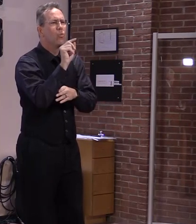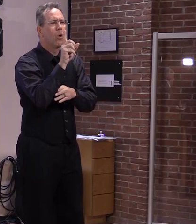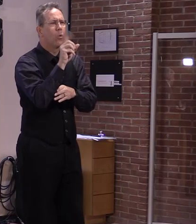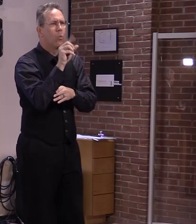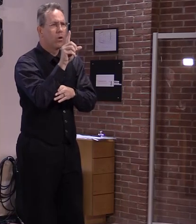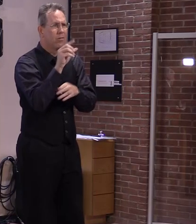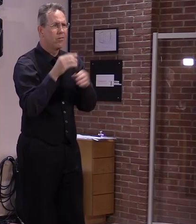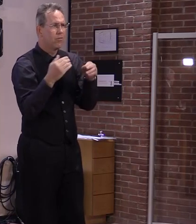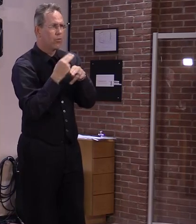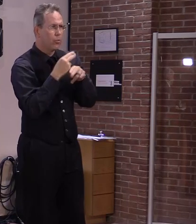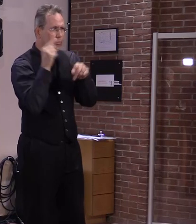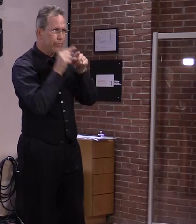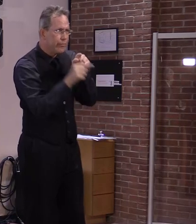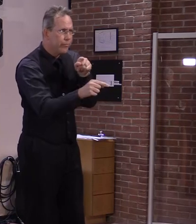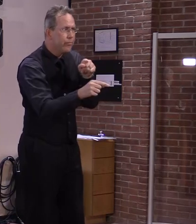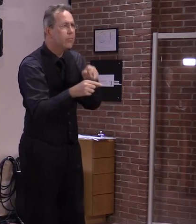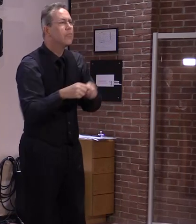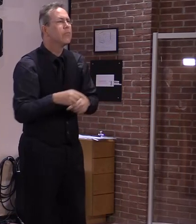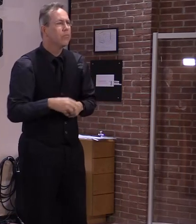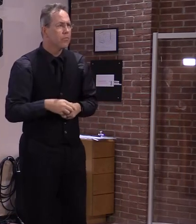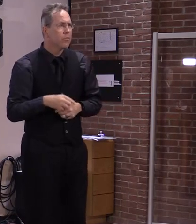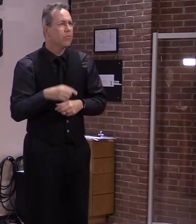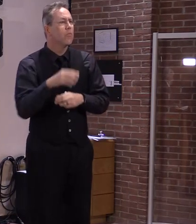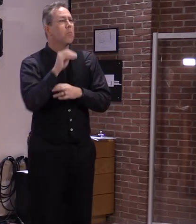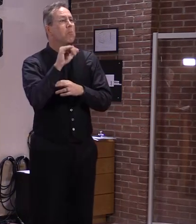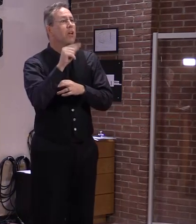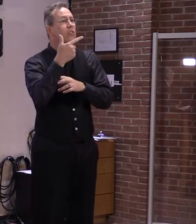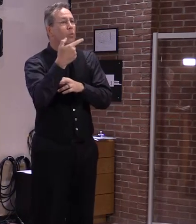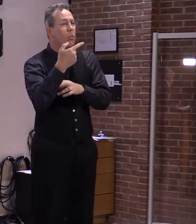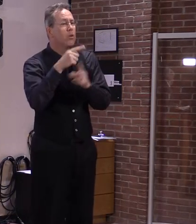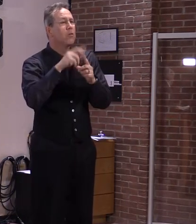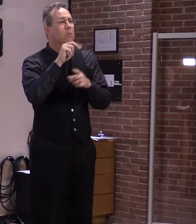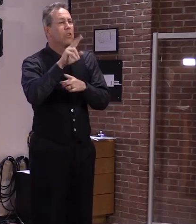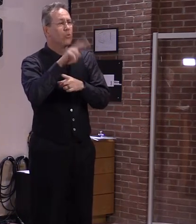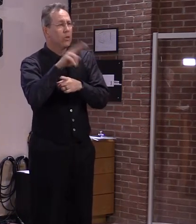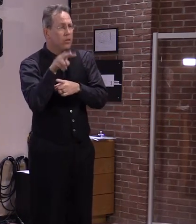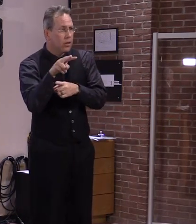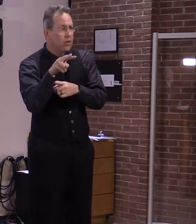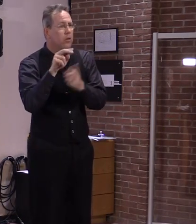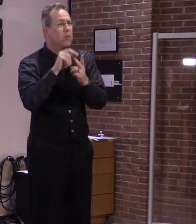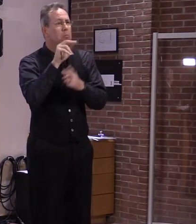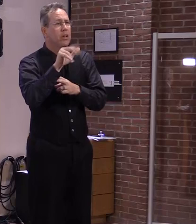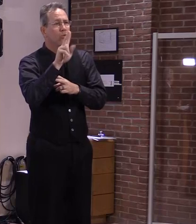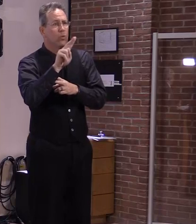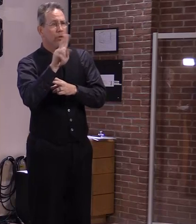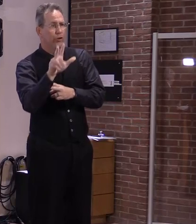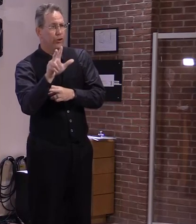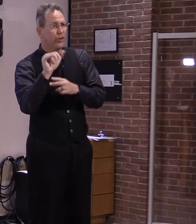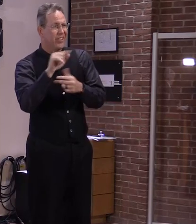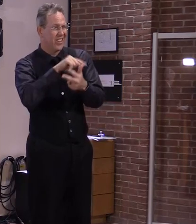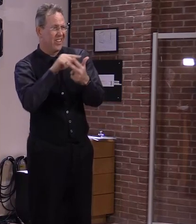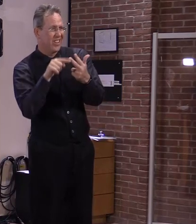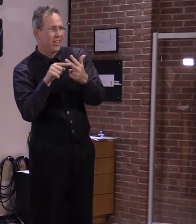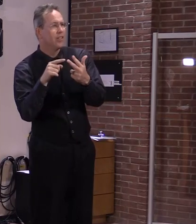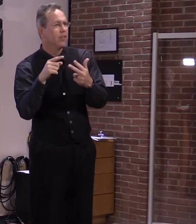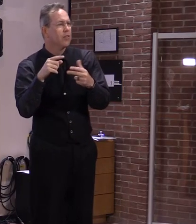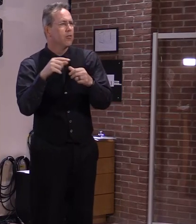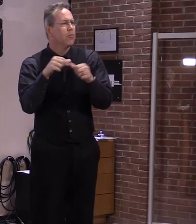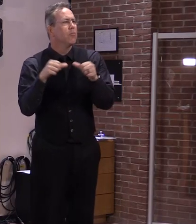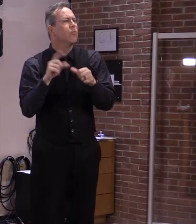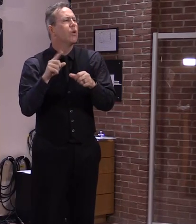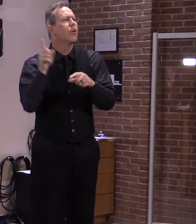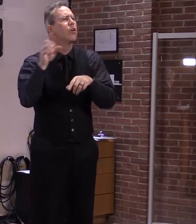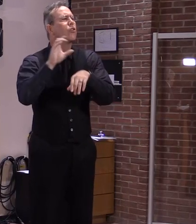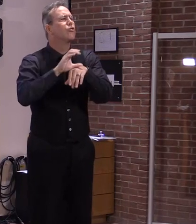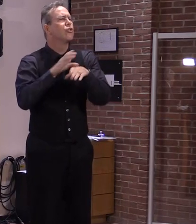23rd. This will include a clinic on Church Street in Burlington on May 22nd.